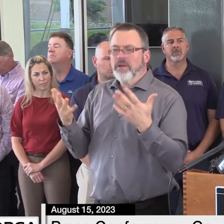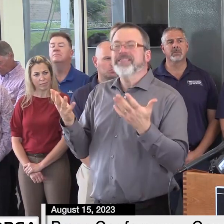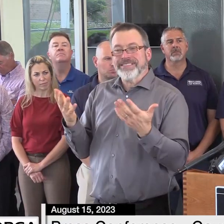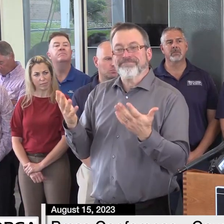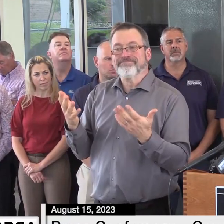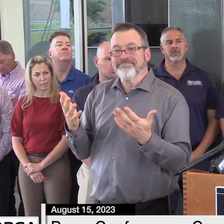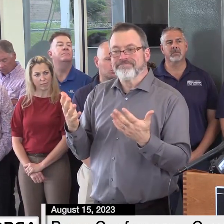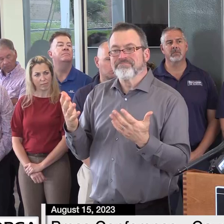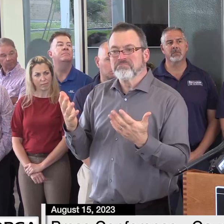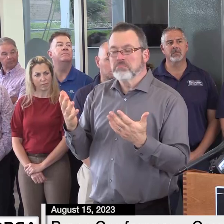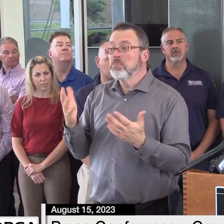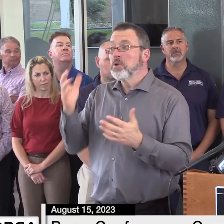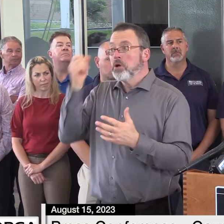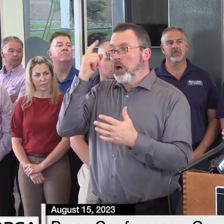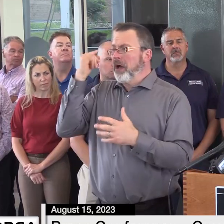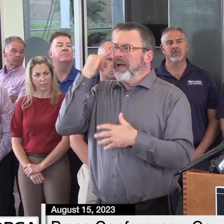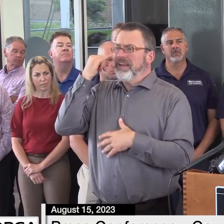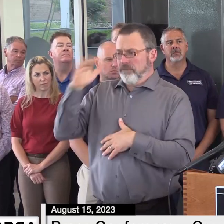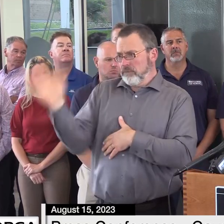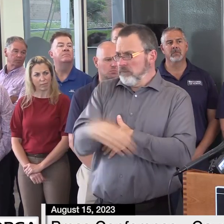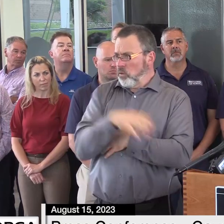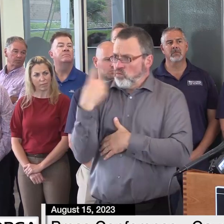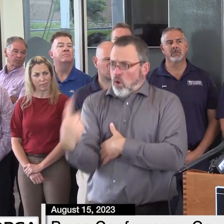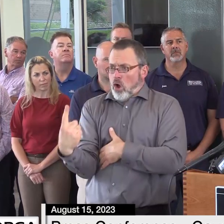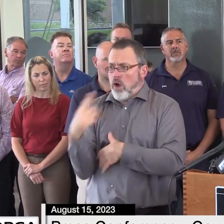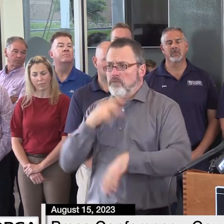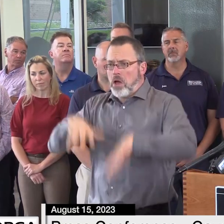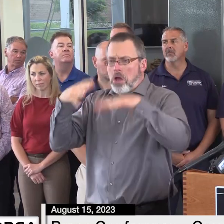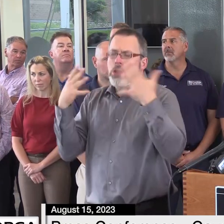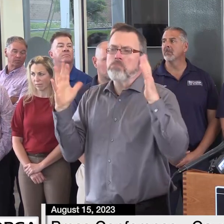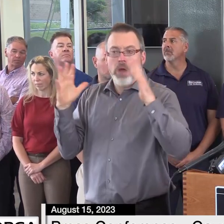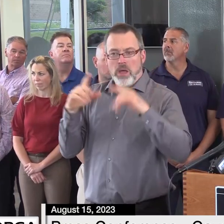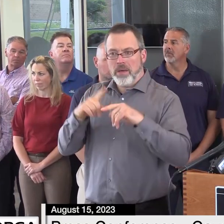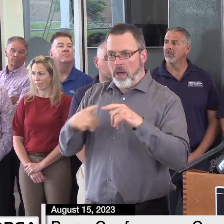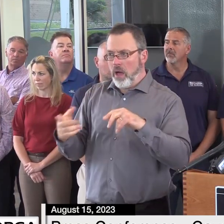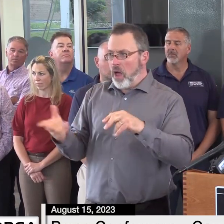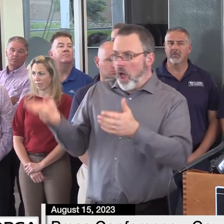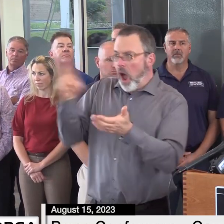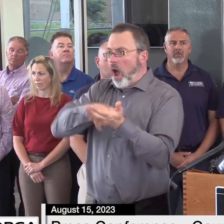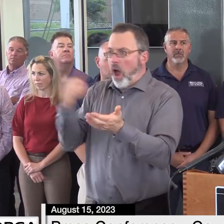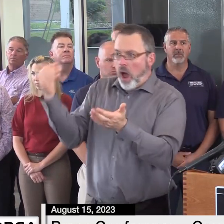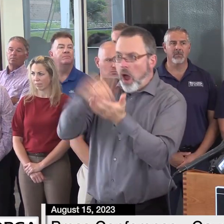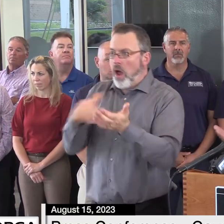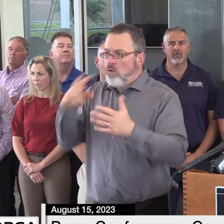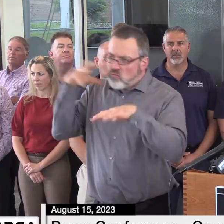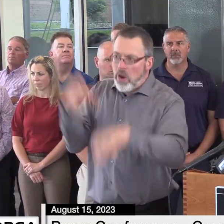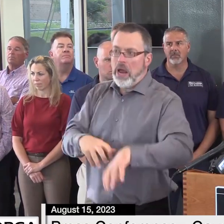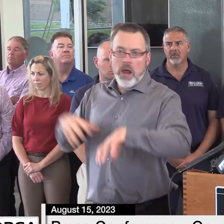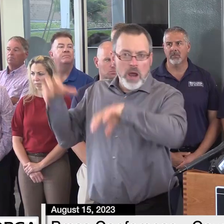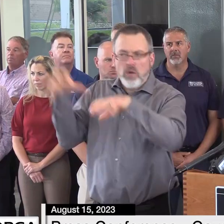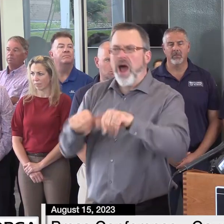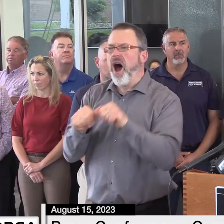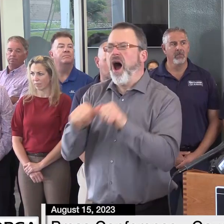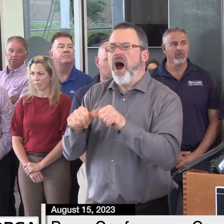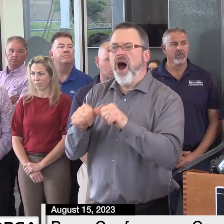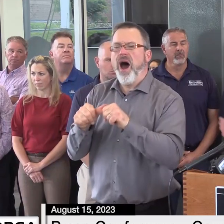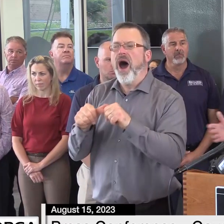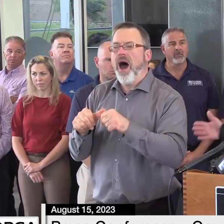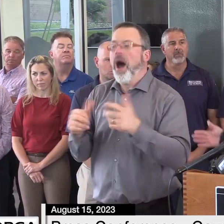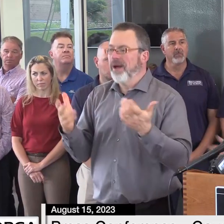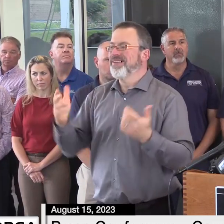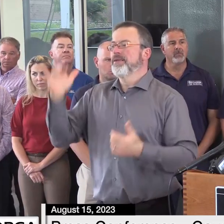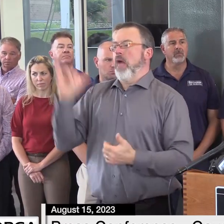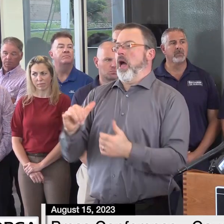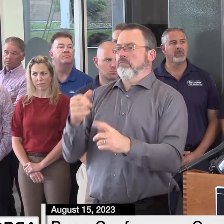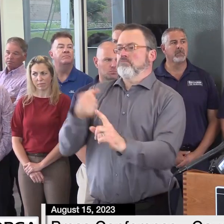that weren't as significant as the first created just as much damage as a result, and just the accumulation of many different storm systems,